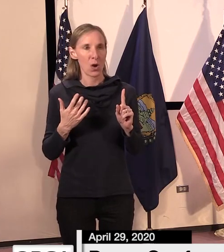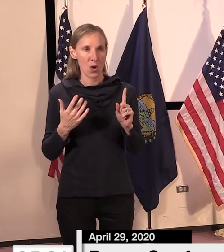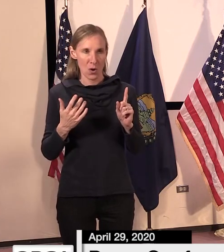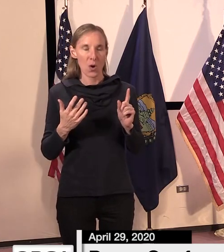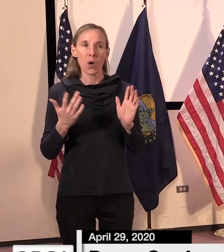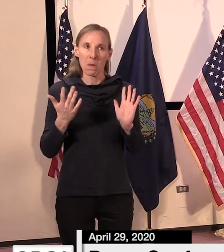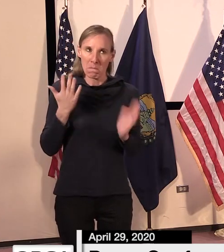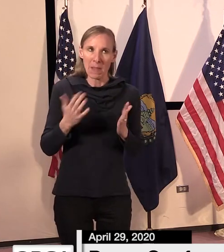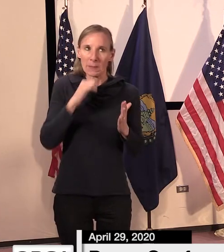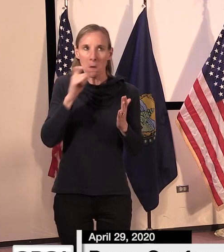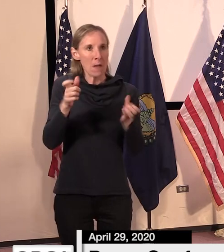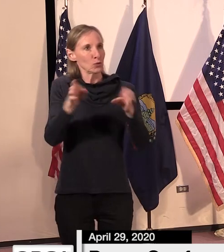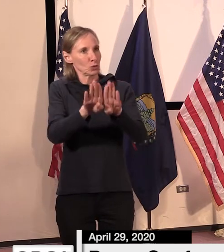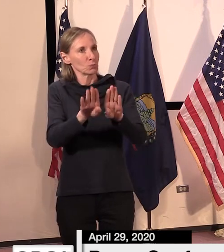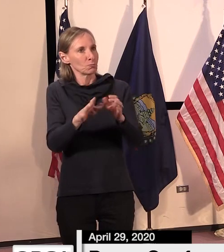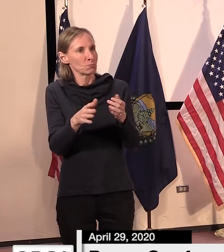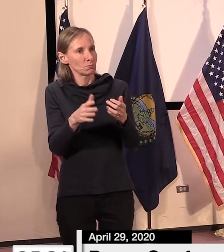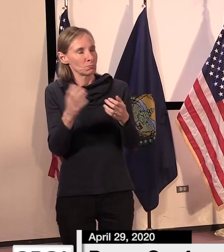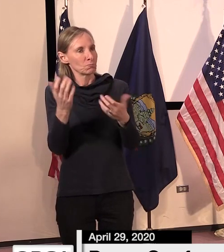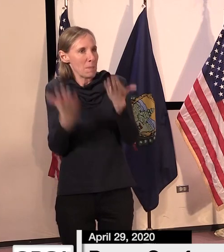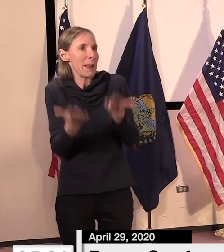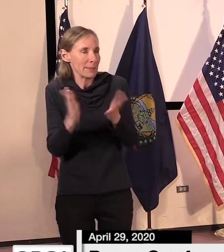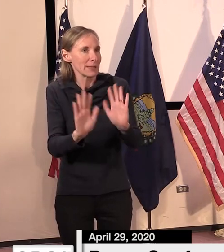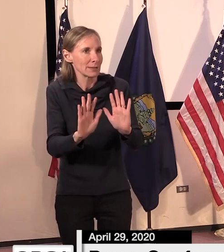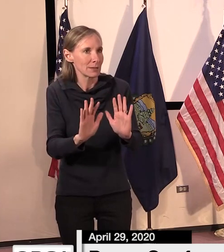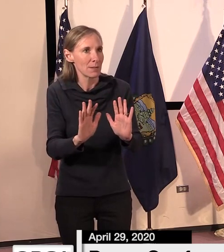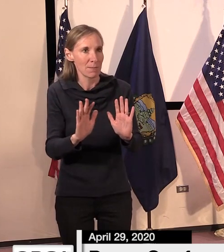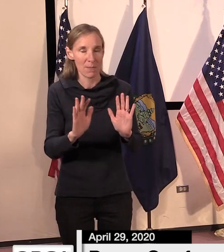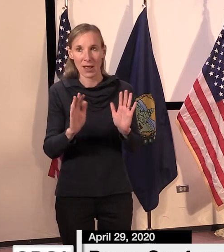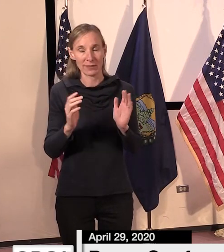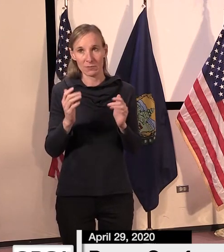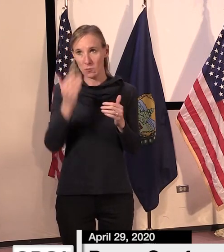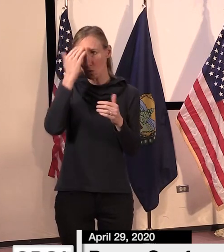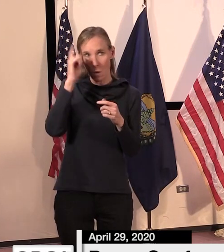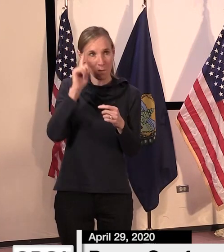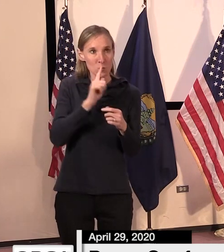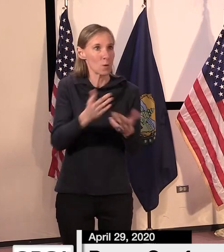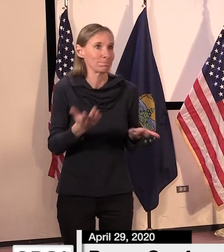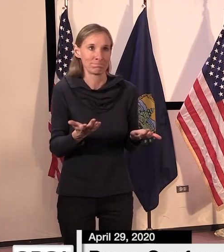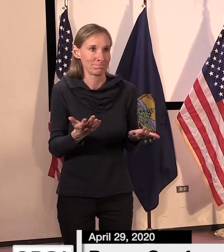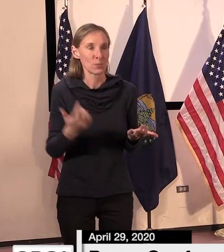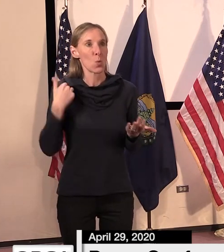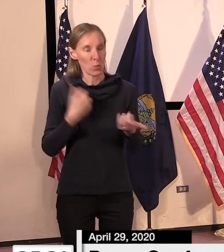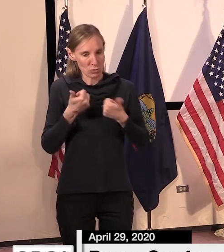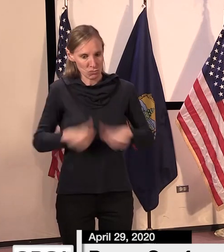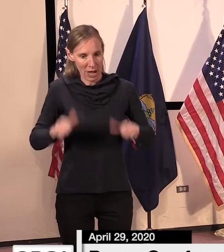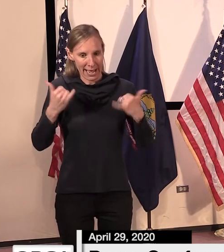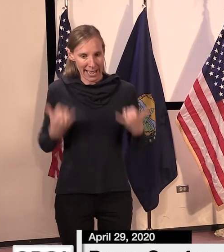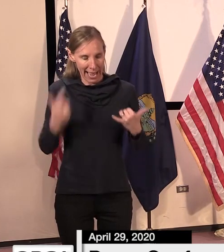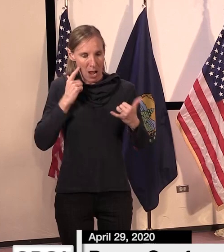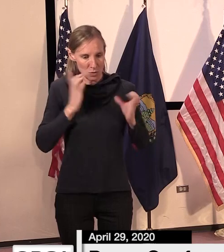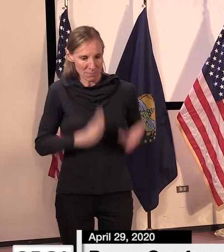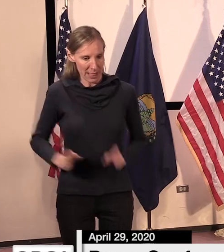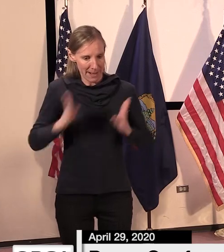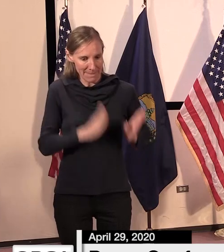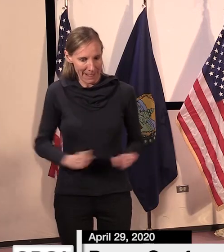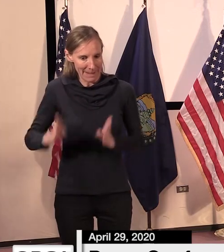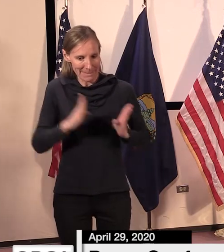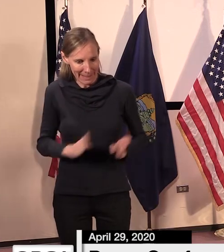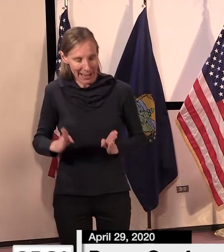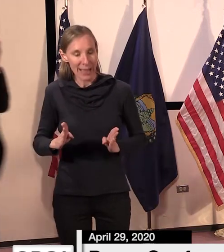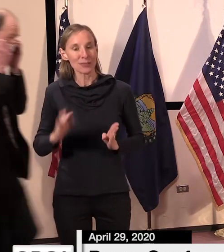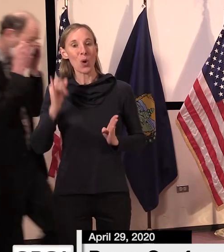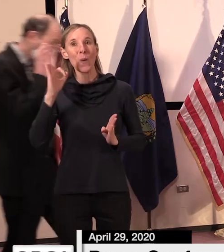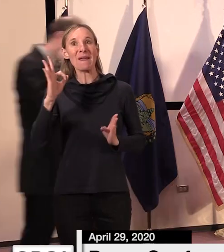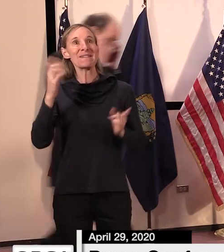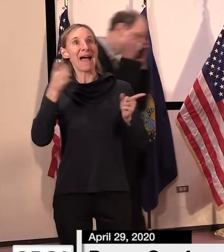know at this point in time. And again, everything we're doing today is to prevent that from happening in the fall. Dr.